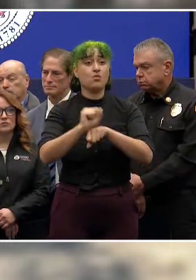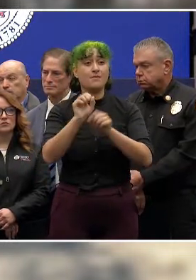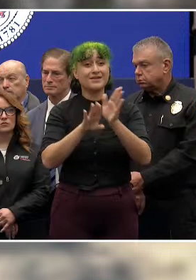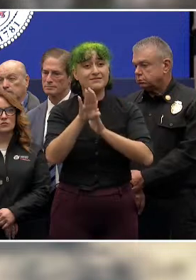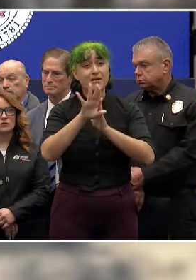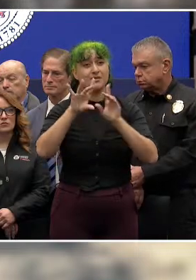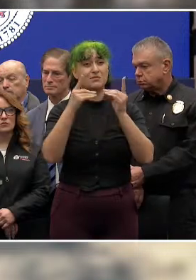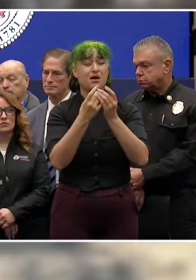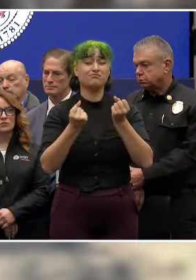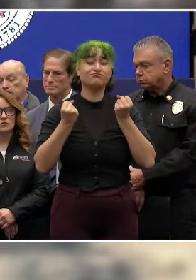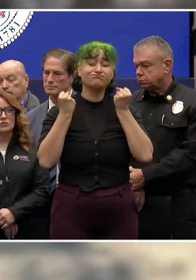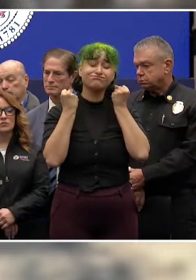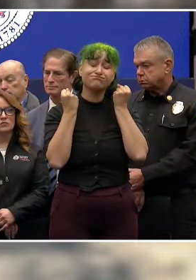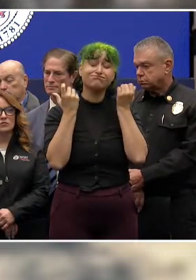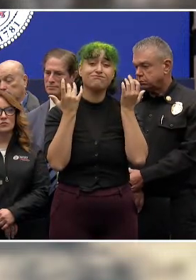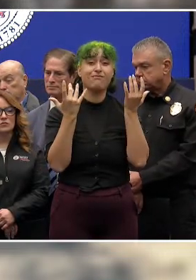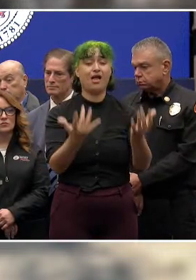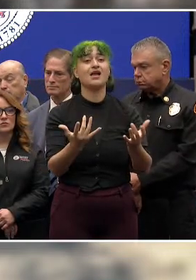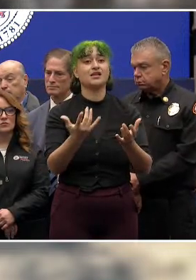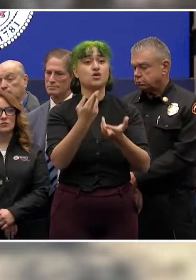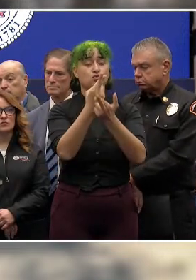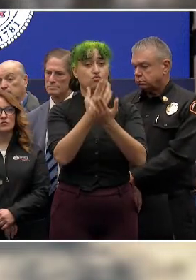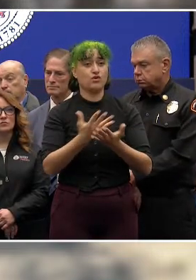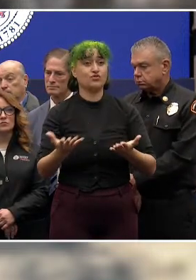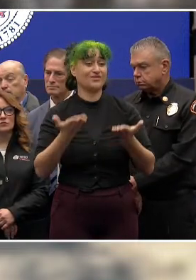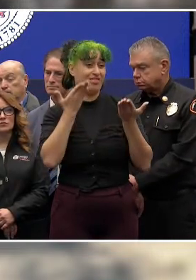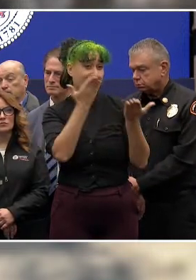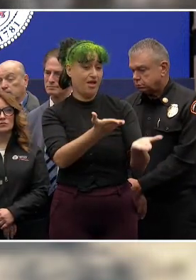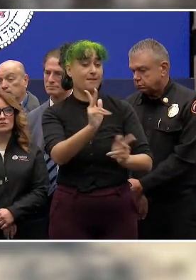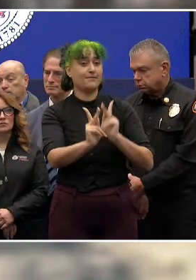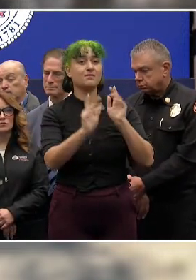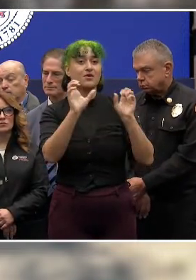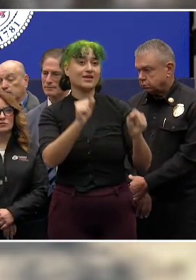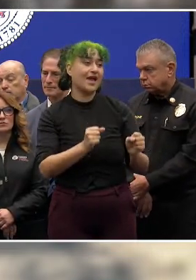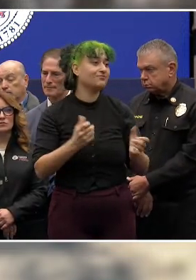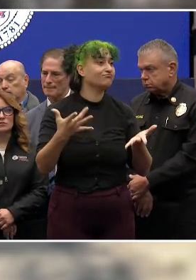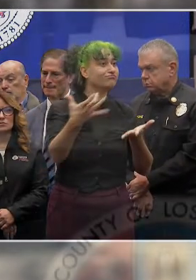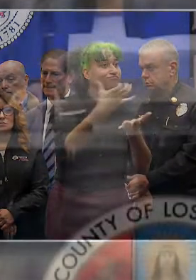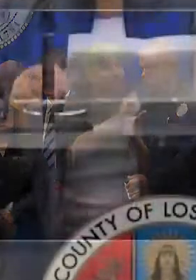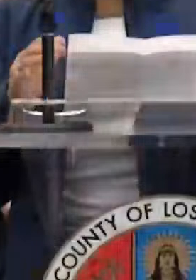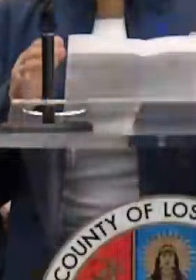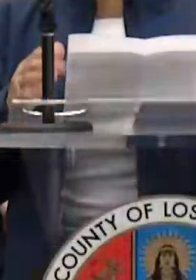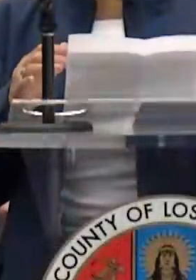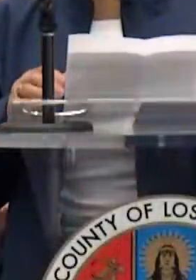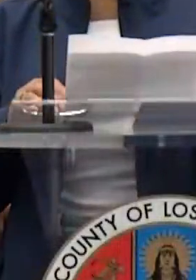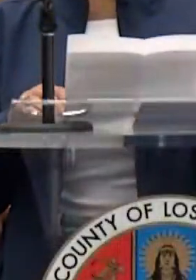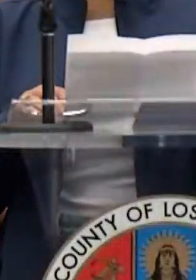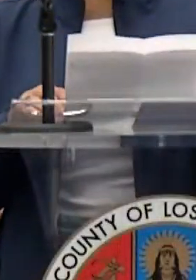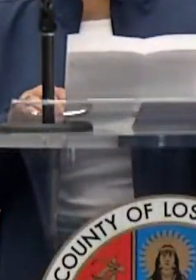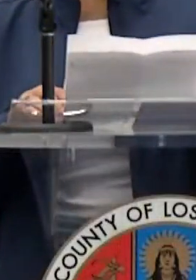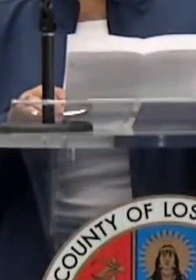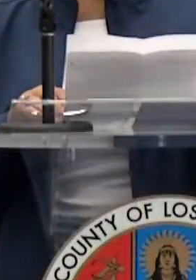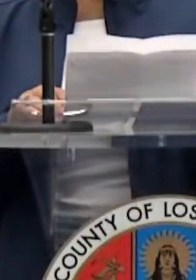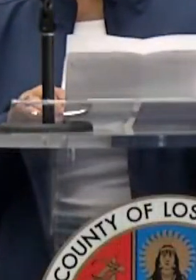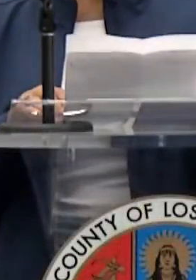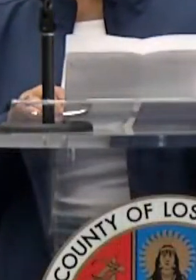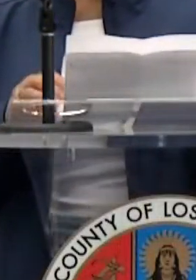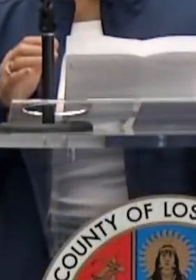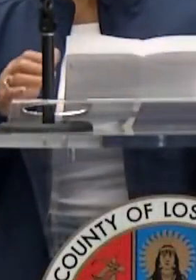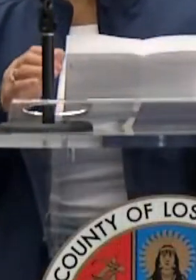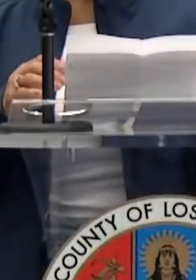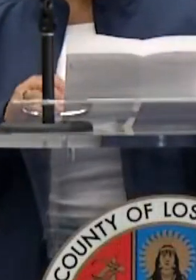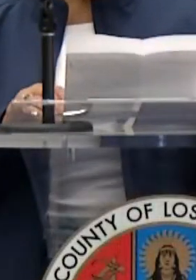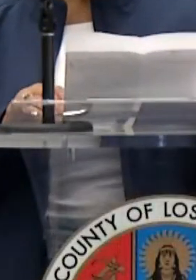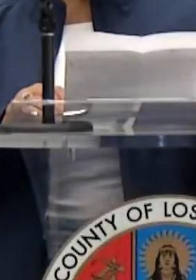Department. There are a variety of resources there that people could take advantage of. But I do have to tell you what was the